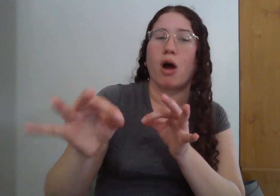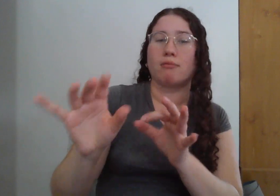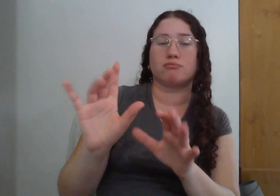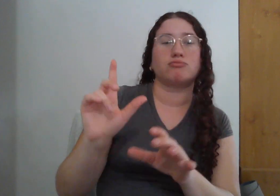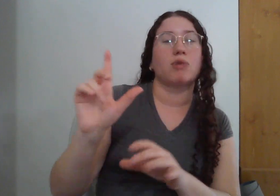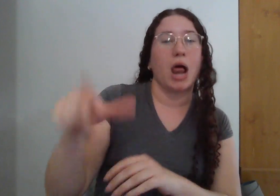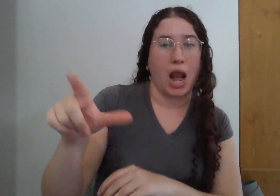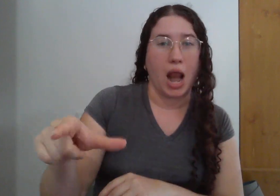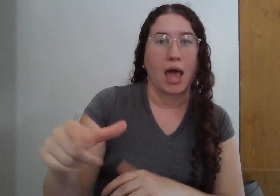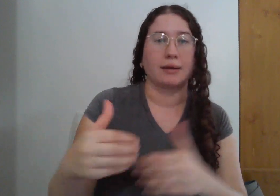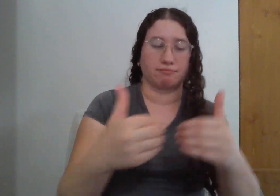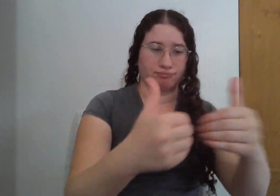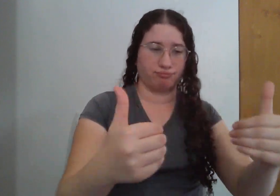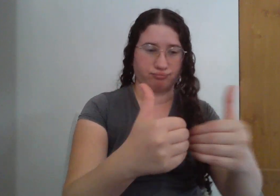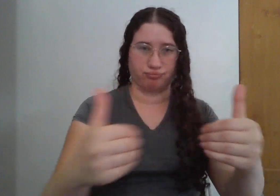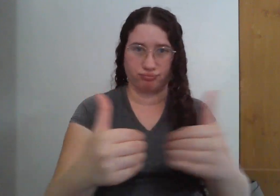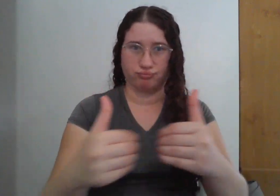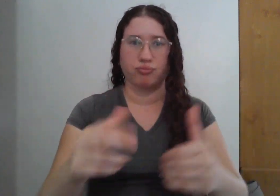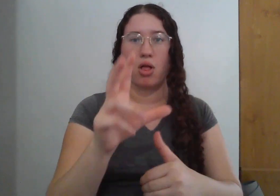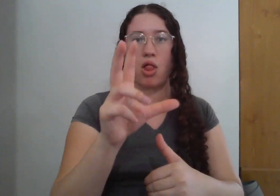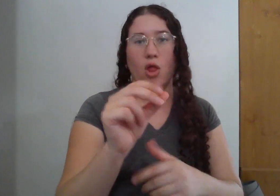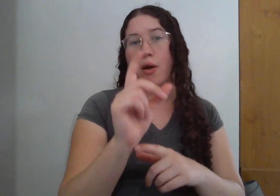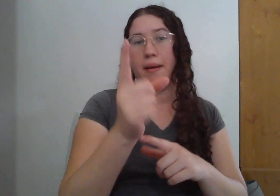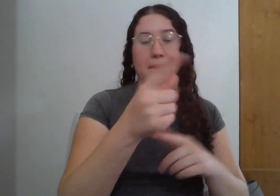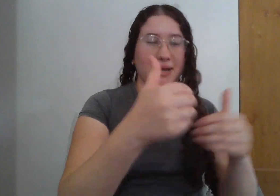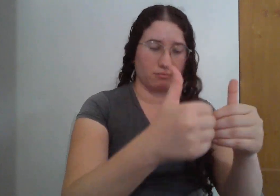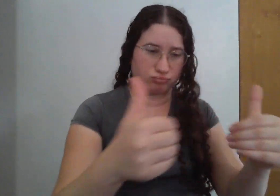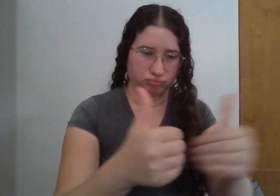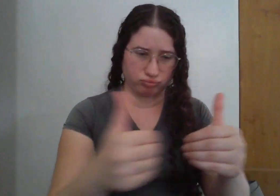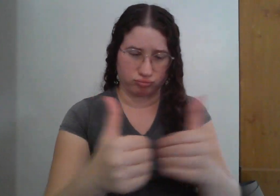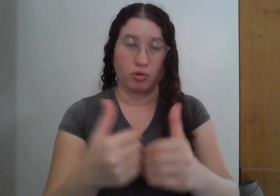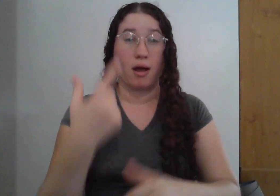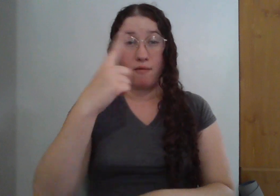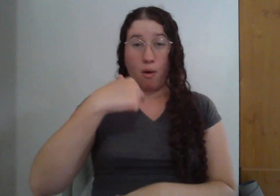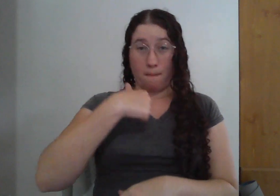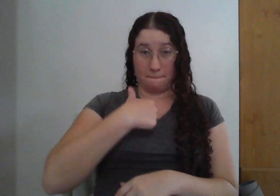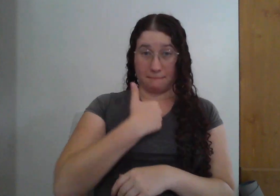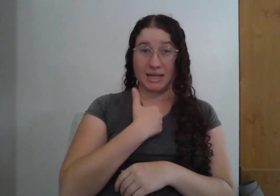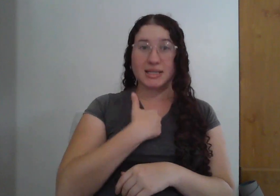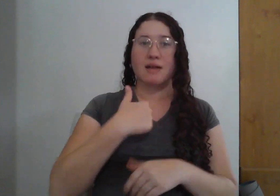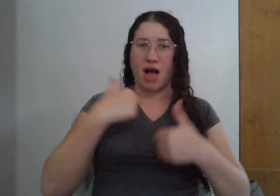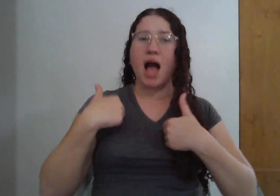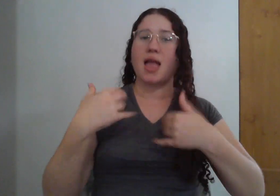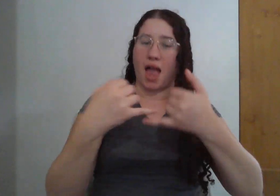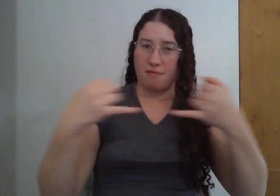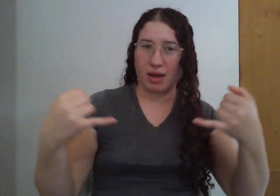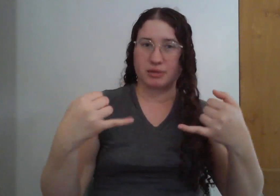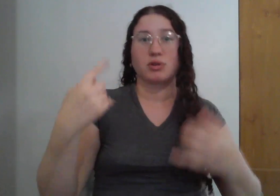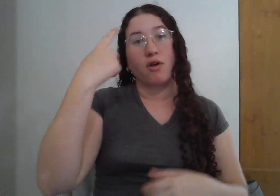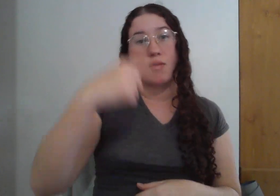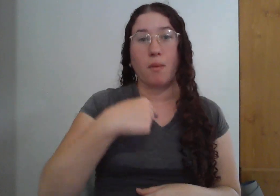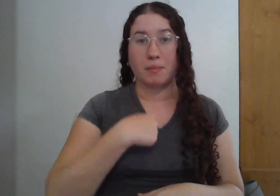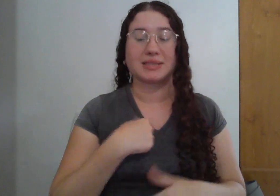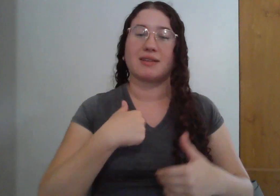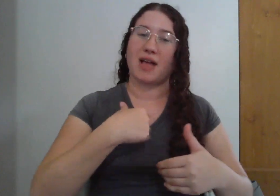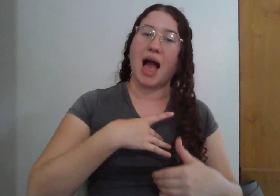in half-hour increments throughout the day. I have a set of boundaries around my work. For me, I like working in 30-minute chunks.